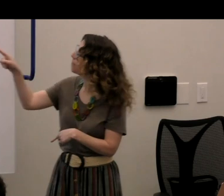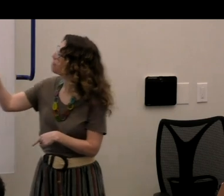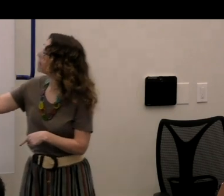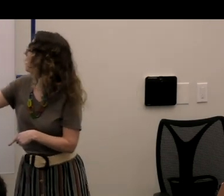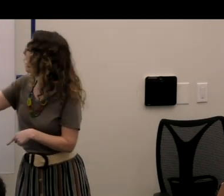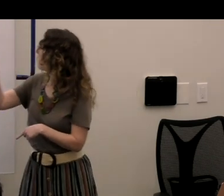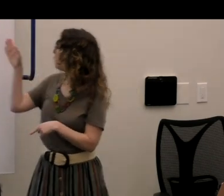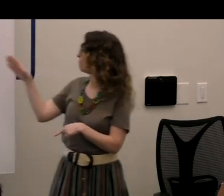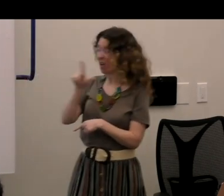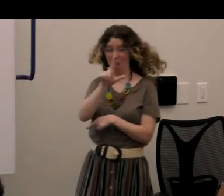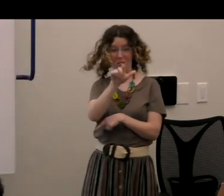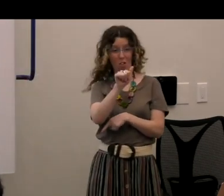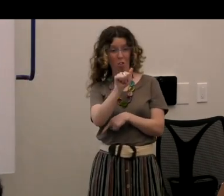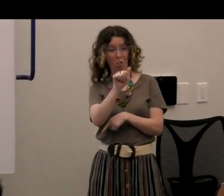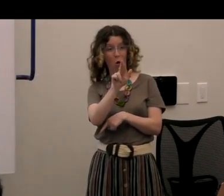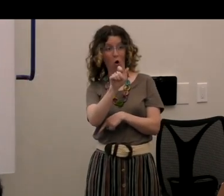Stern.